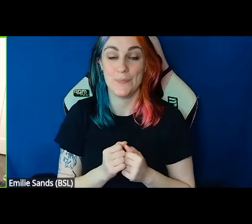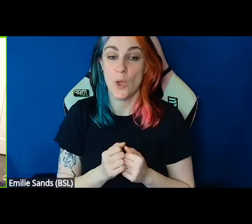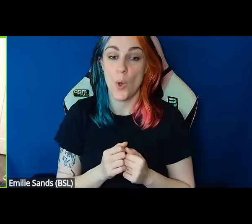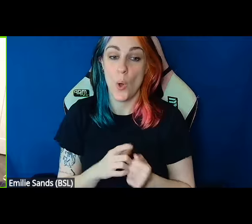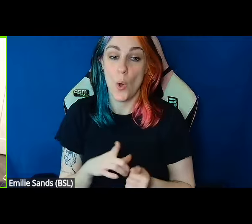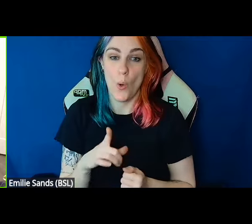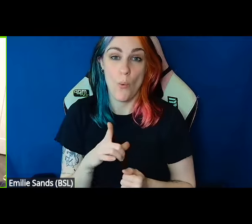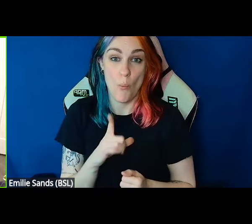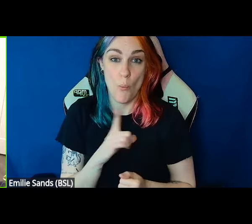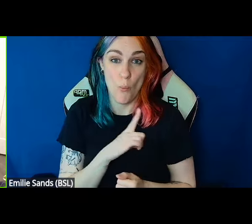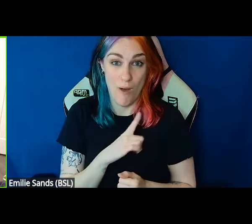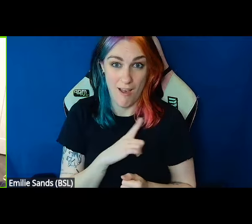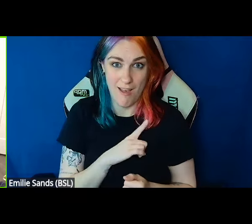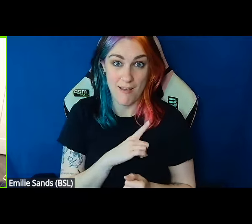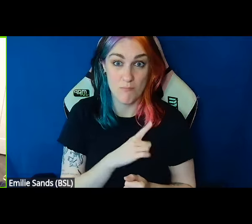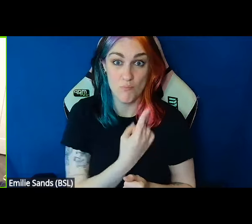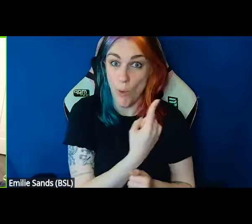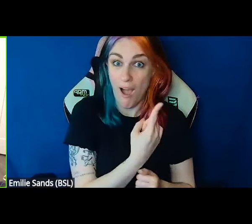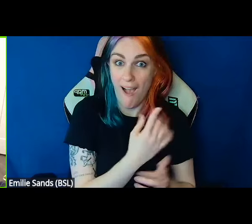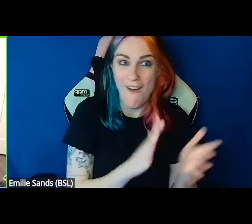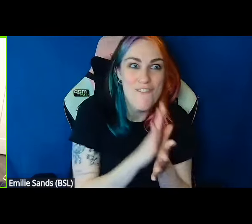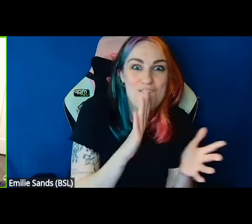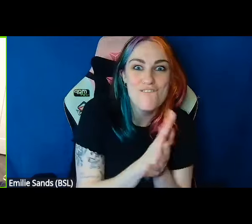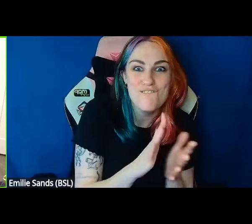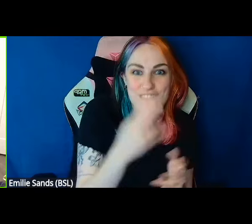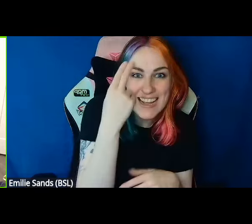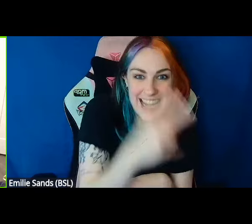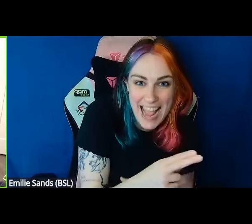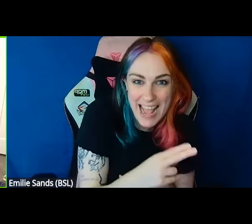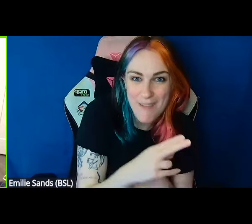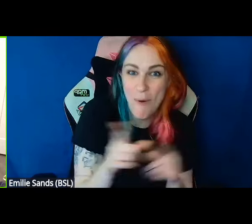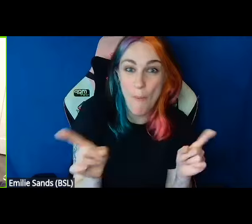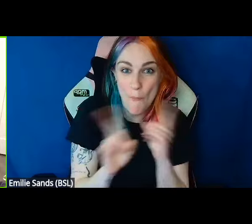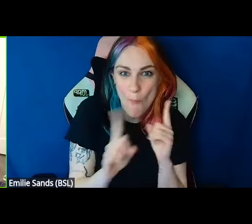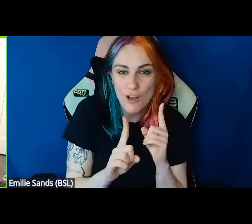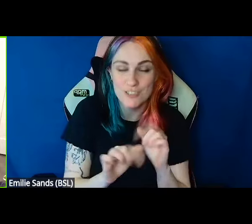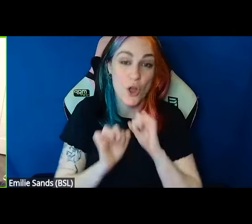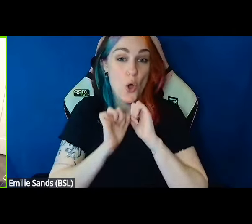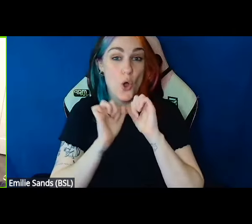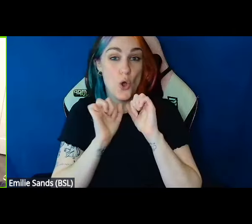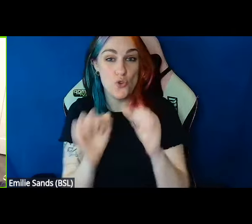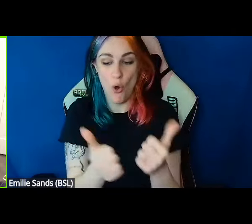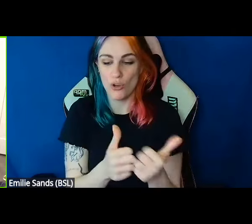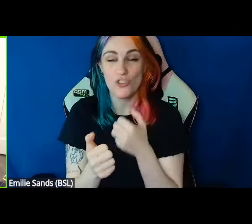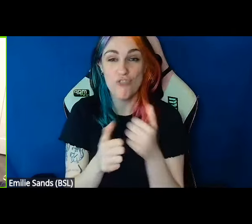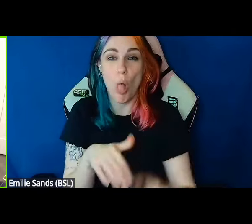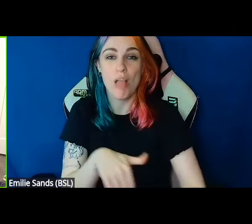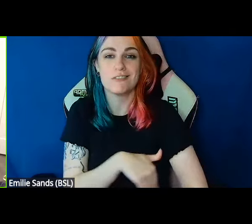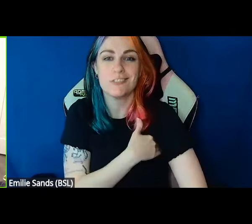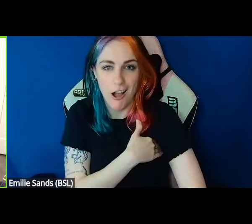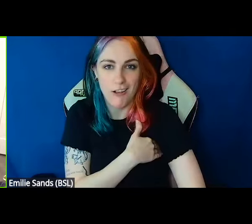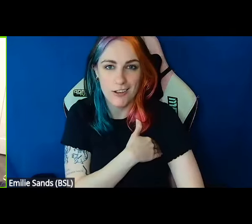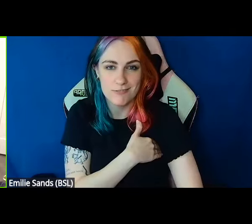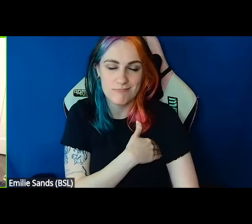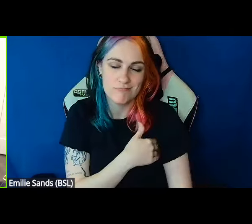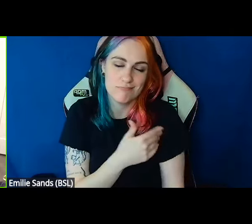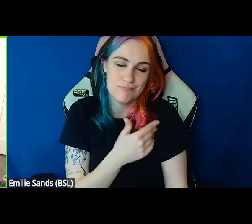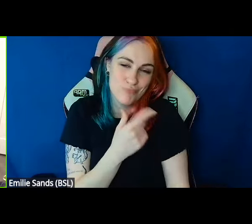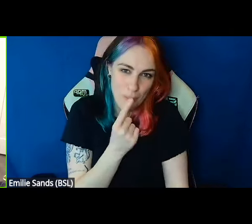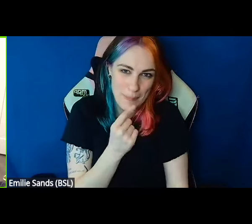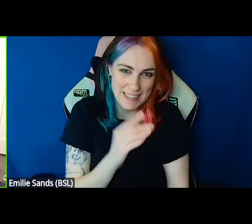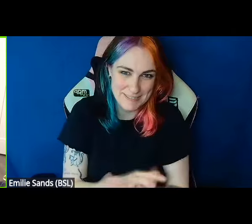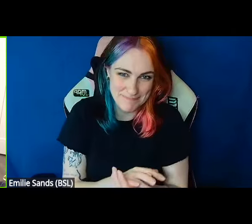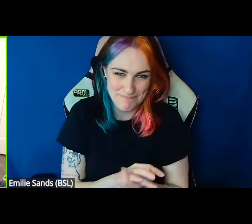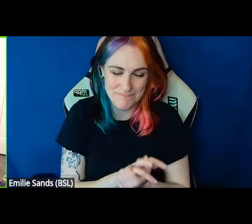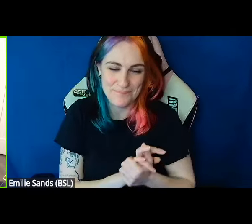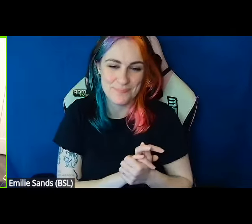fun name. Your controls suck. Probably. As we know, interacting with a